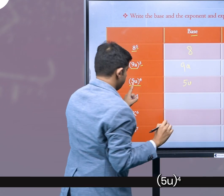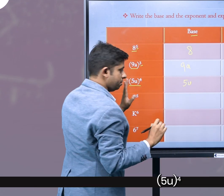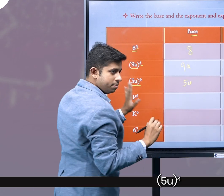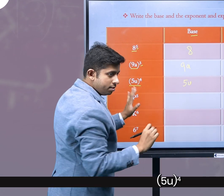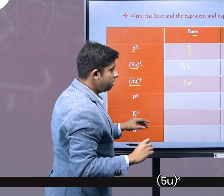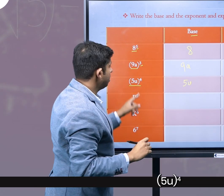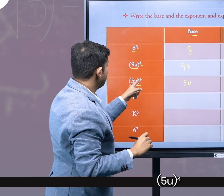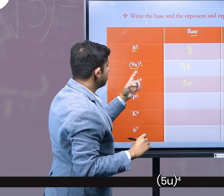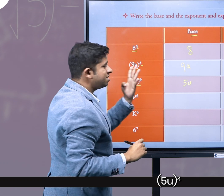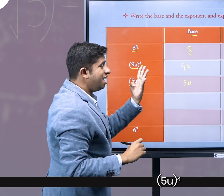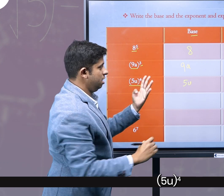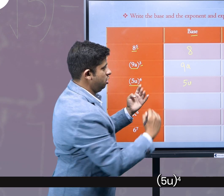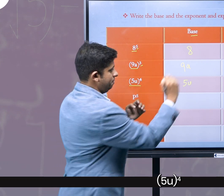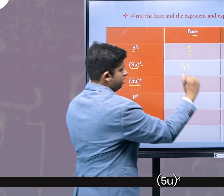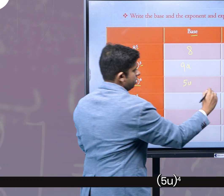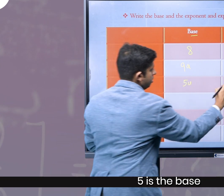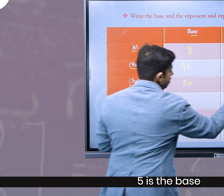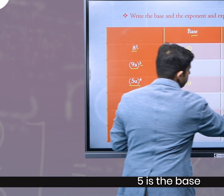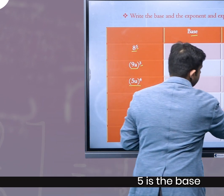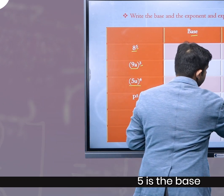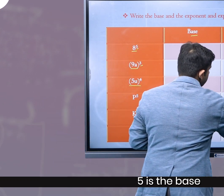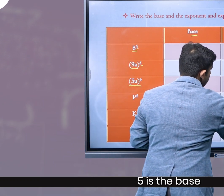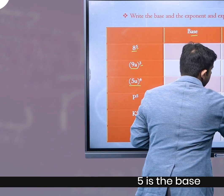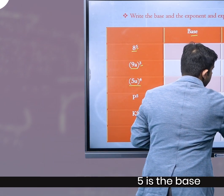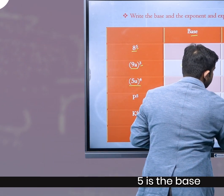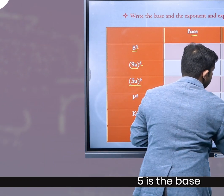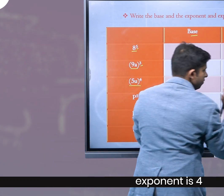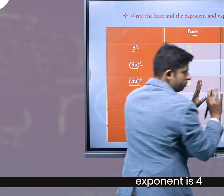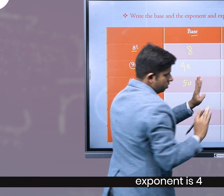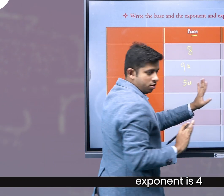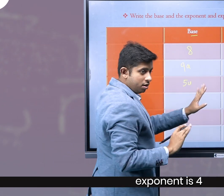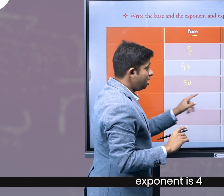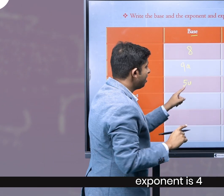5u to the power of 4. 5u is the base, exponent is 4.